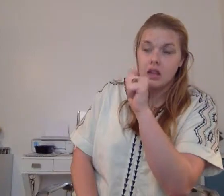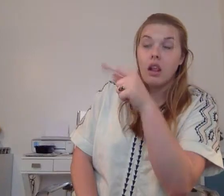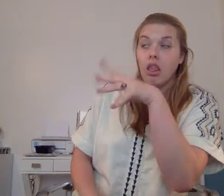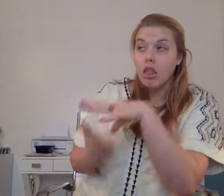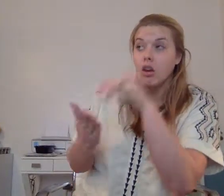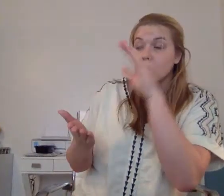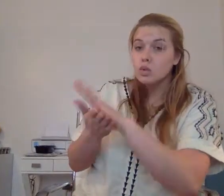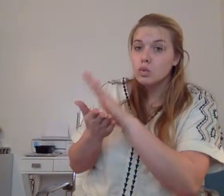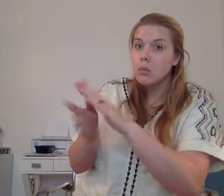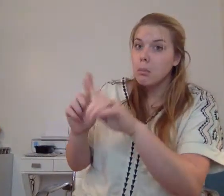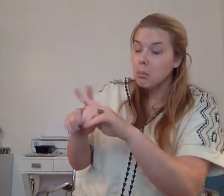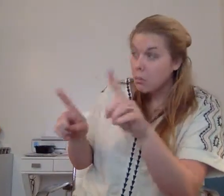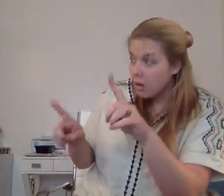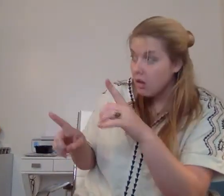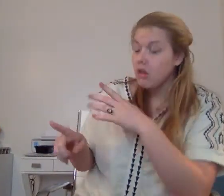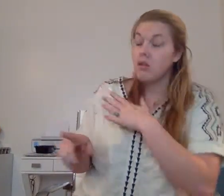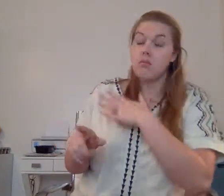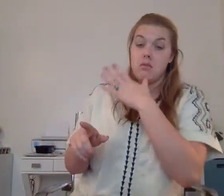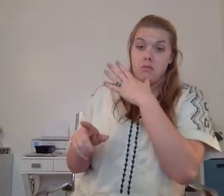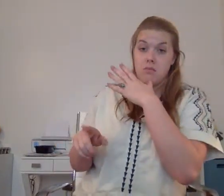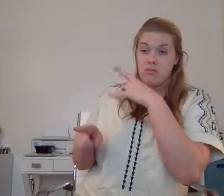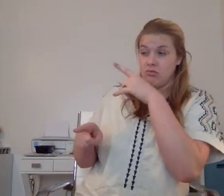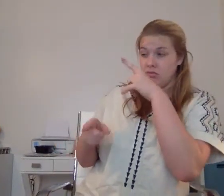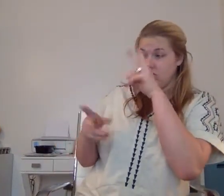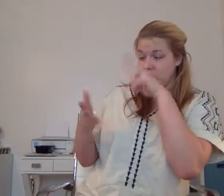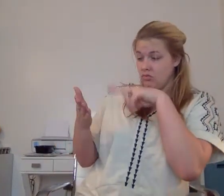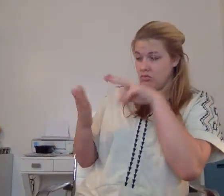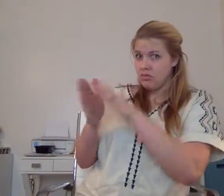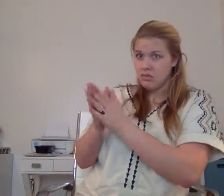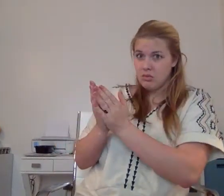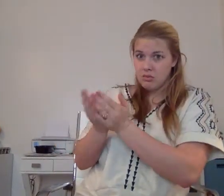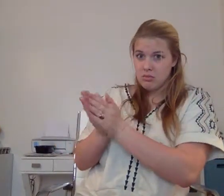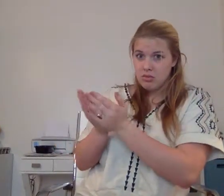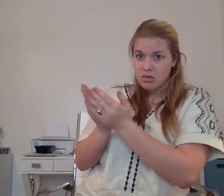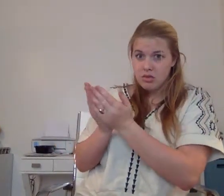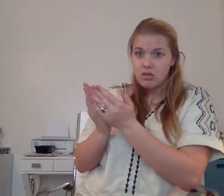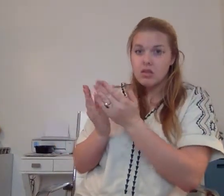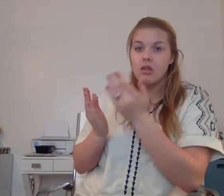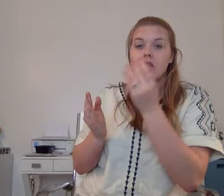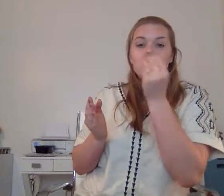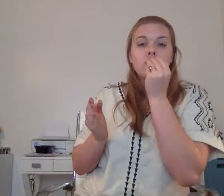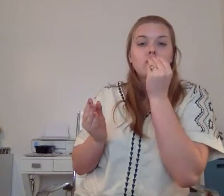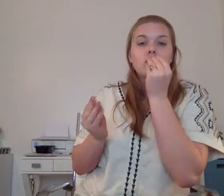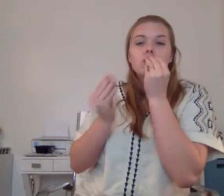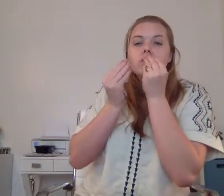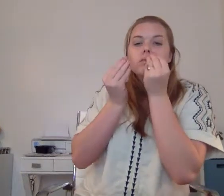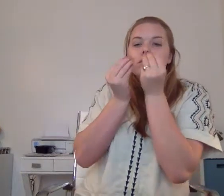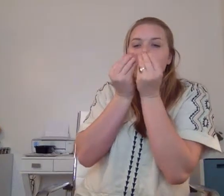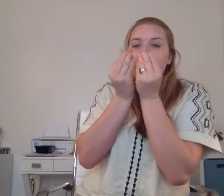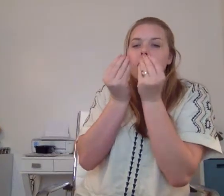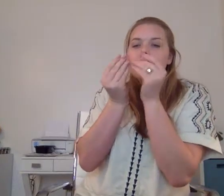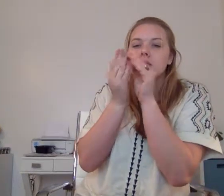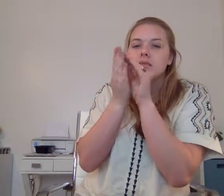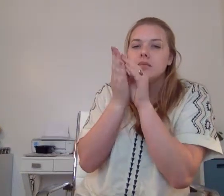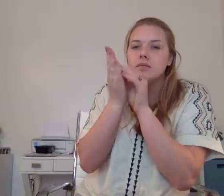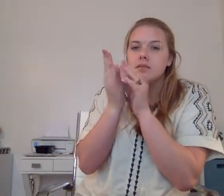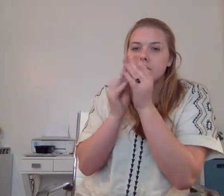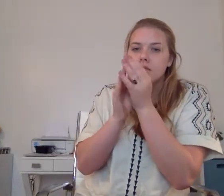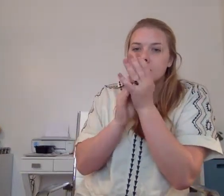mom is reading your book and she says there's lots of food and ingredients and the long dinner scene in it. She gets hungry at